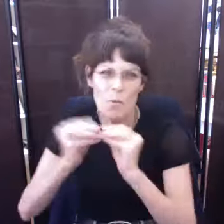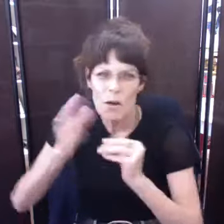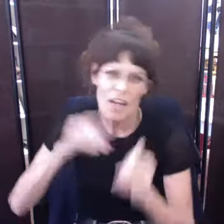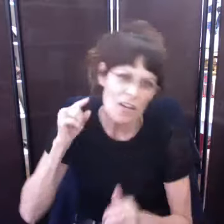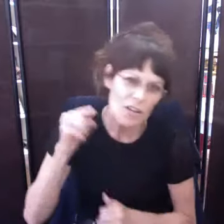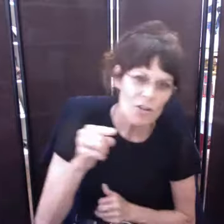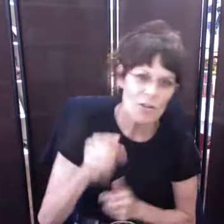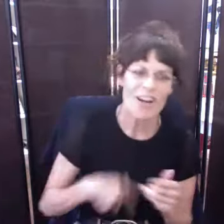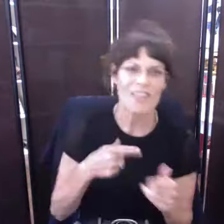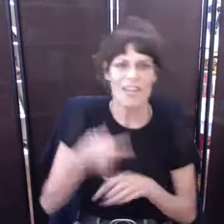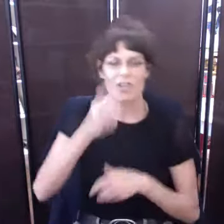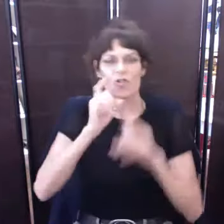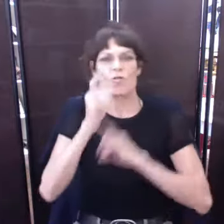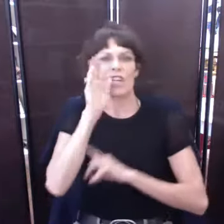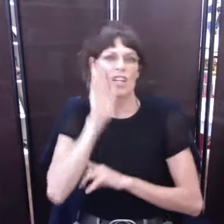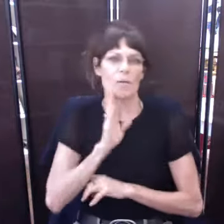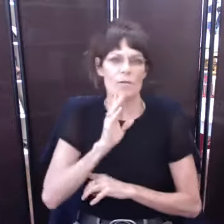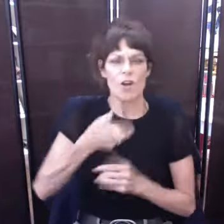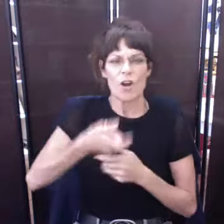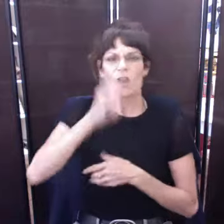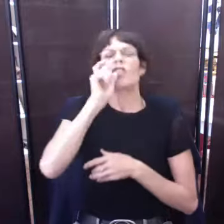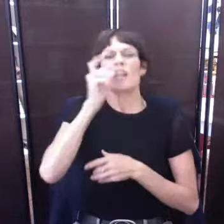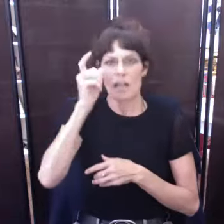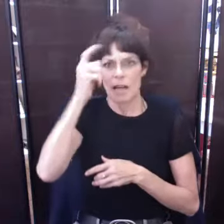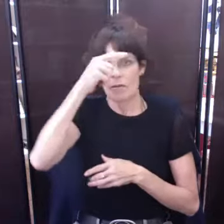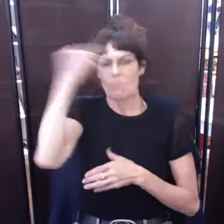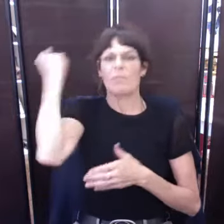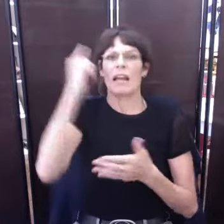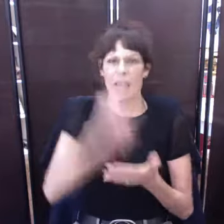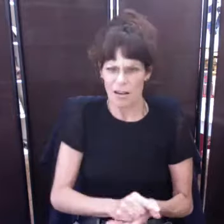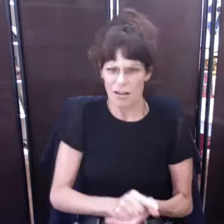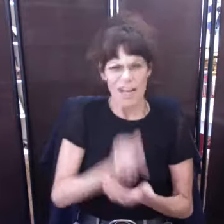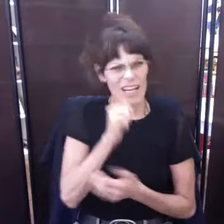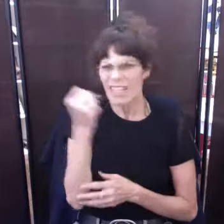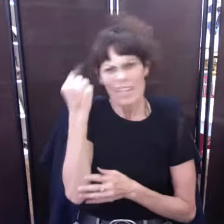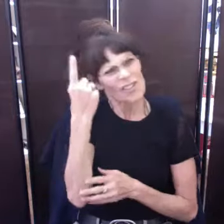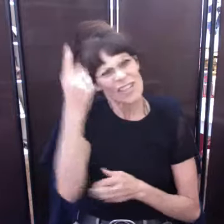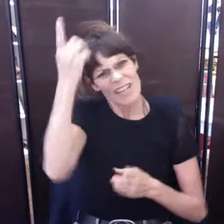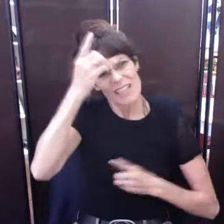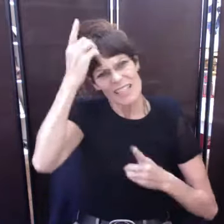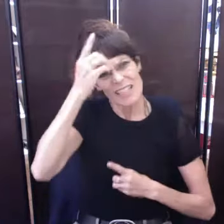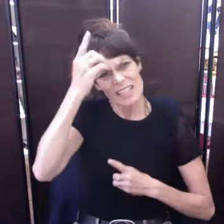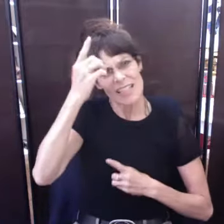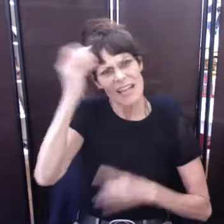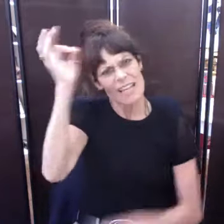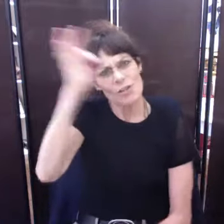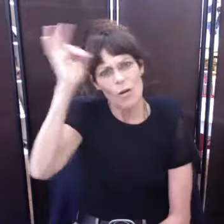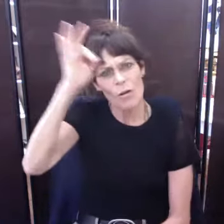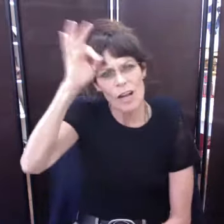couple beers or a couple shots and I'd be out. And I didn't understand this whole disease of alcoholism. I had no idea. But what ended up happening